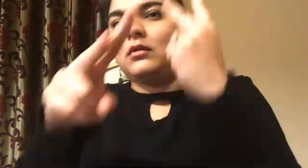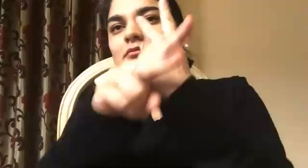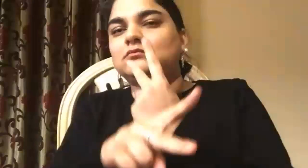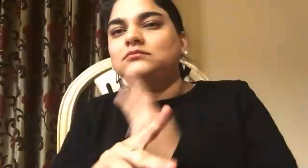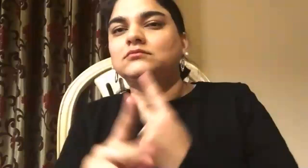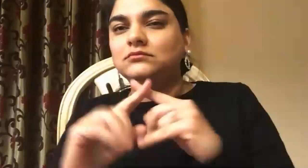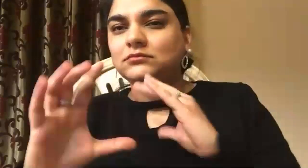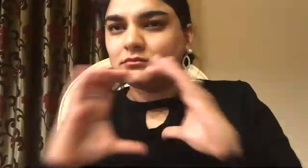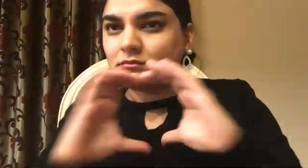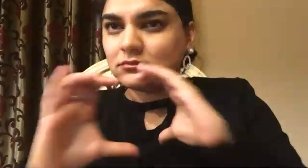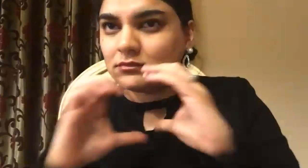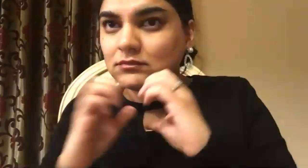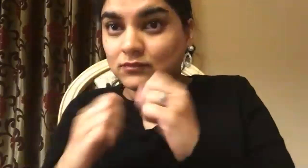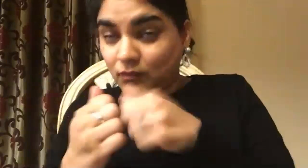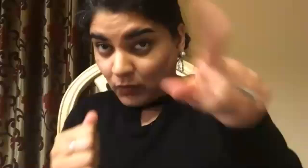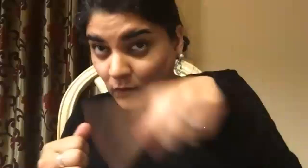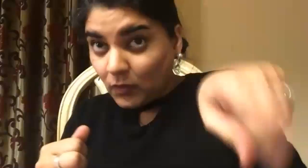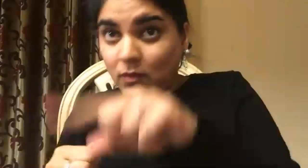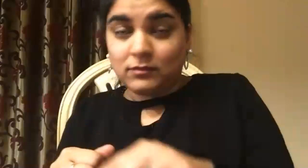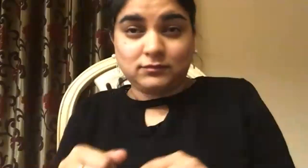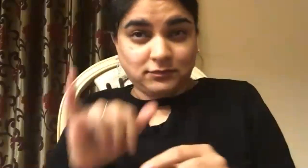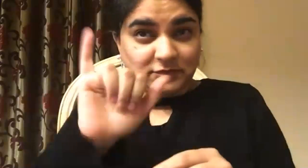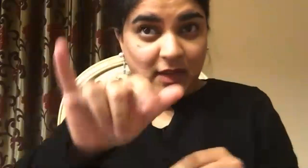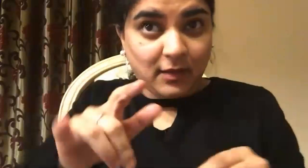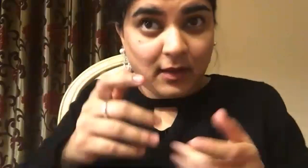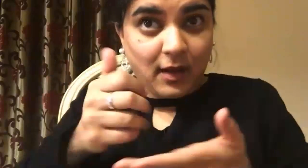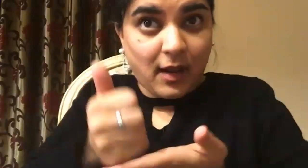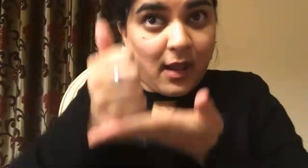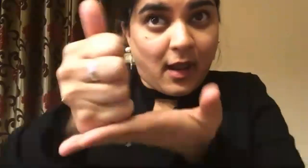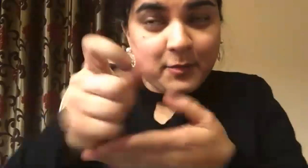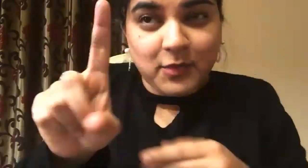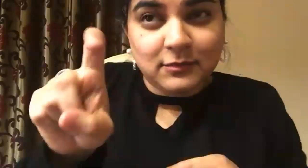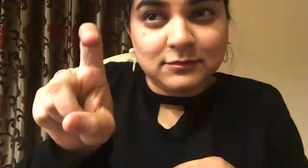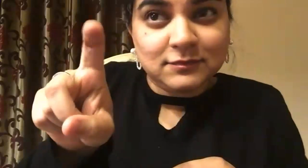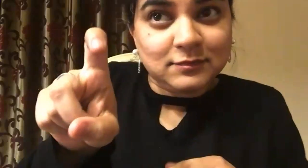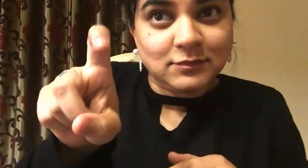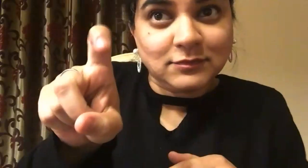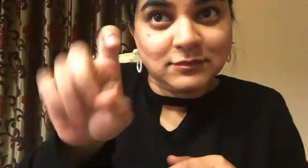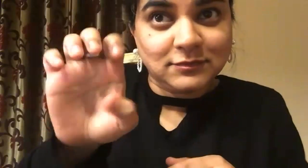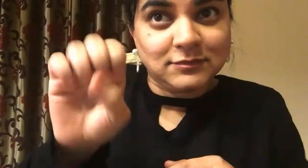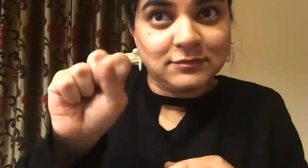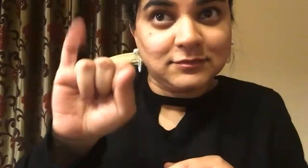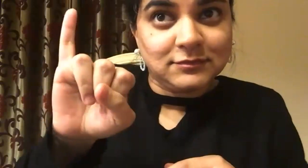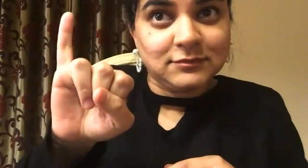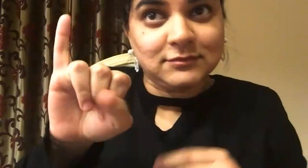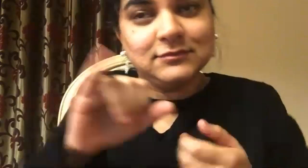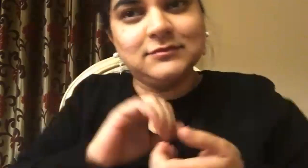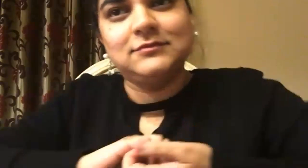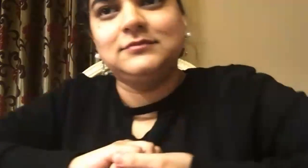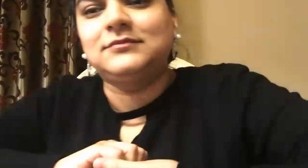being the police officer would see that and figure out a way to be able to communicate. So maybe that would help if you have, does that answer